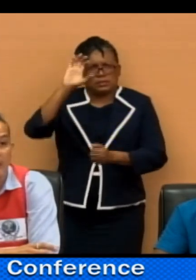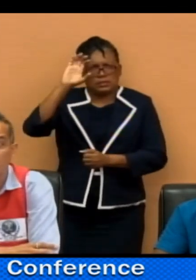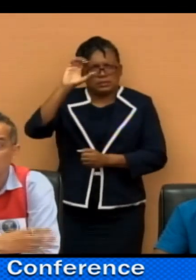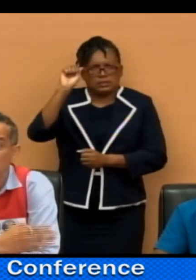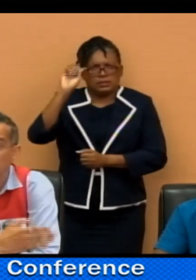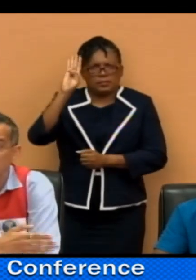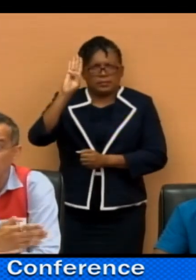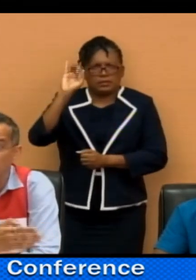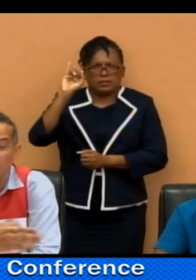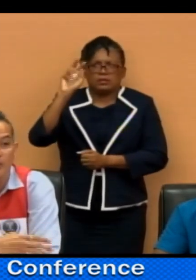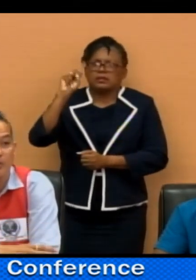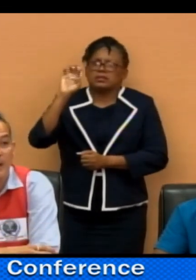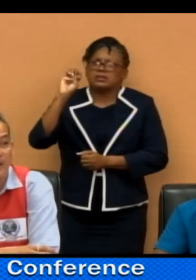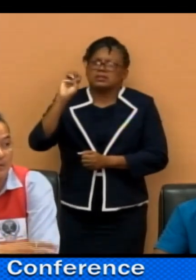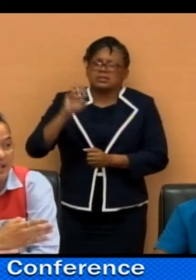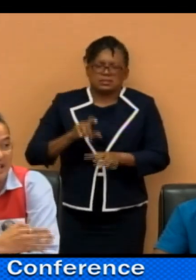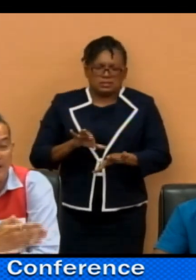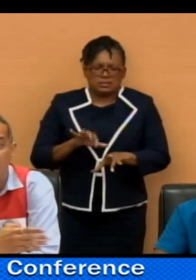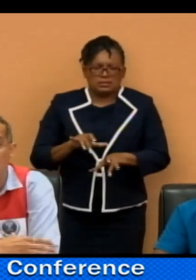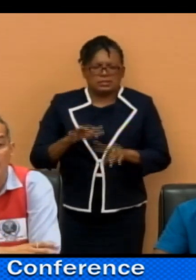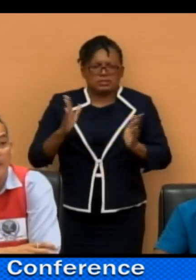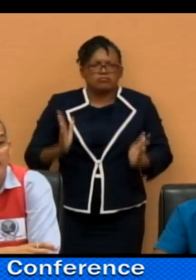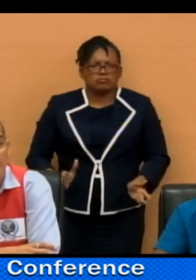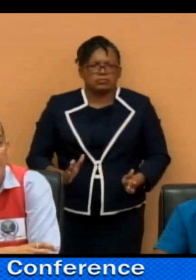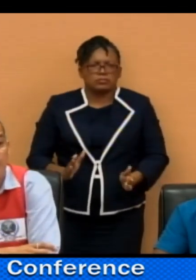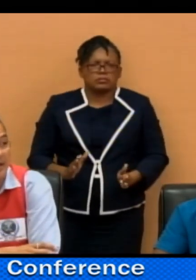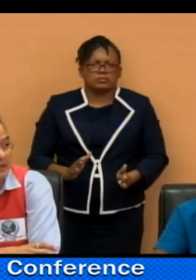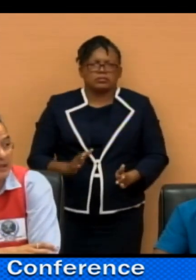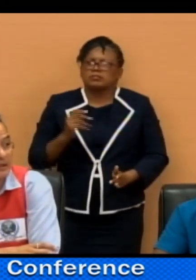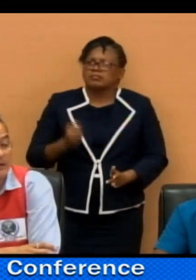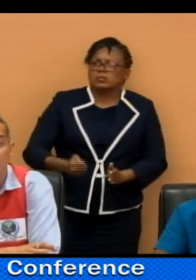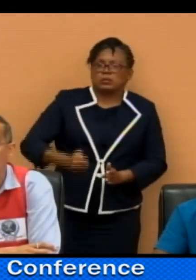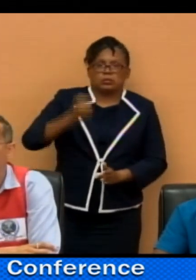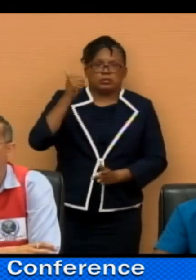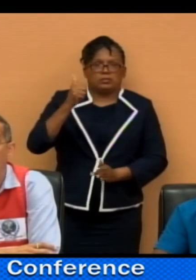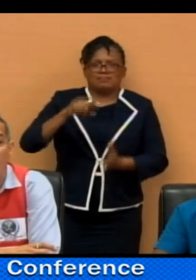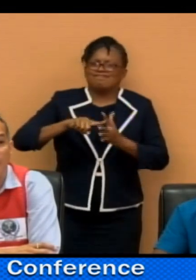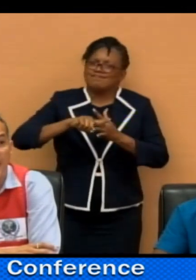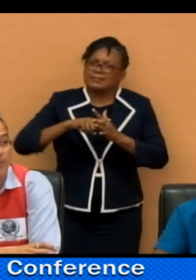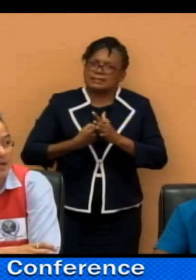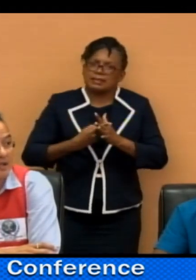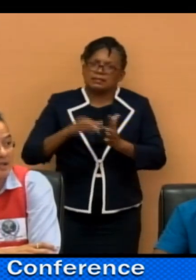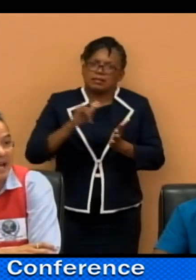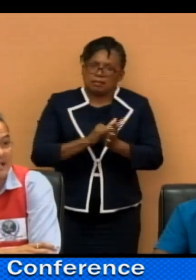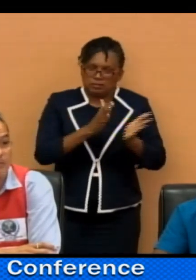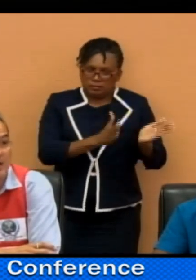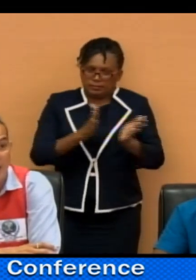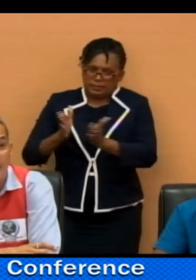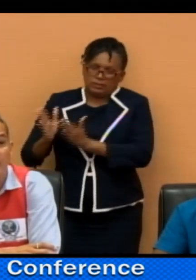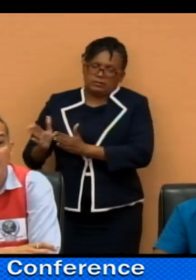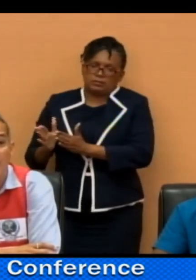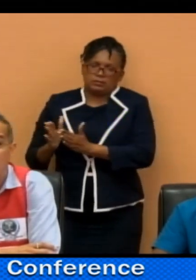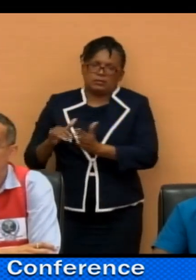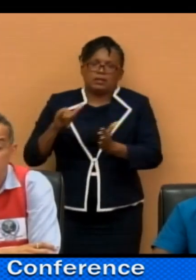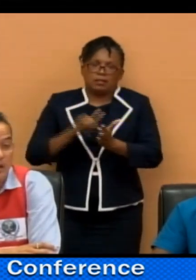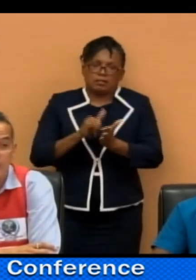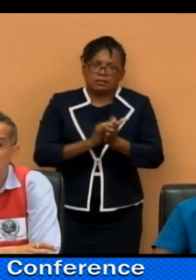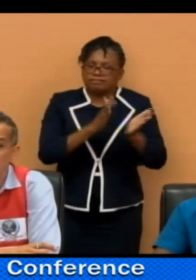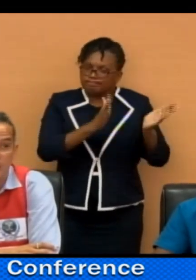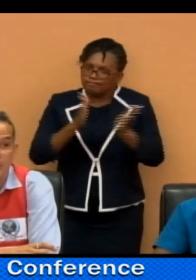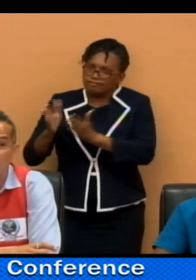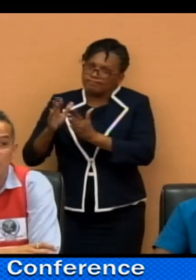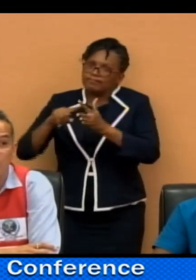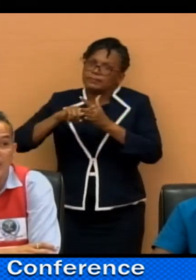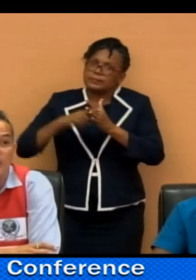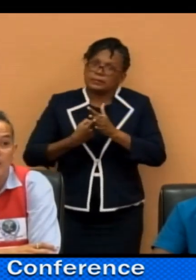as well, for them to rapidly begin that process. That process has begun. Each ministry is